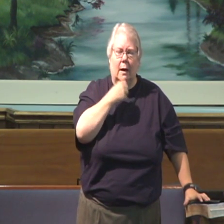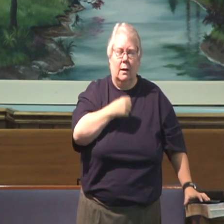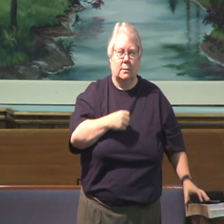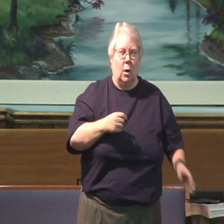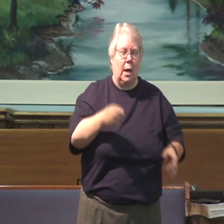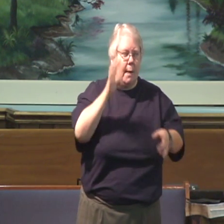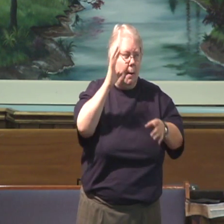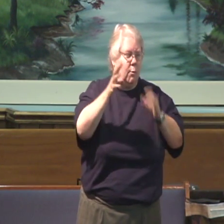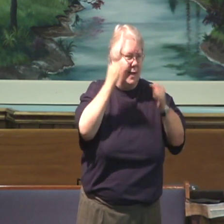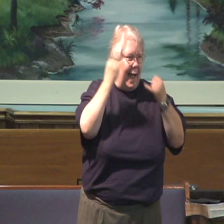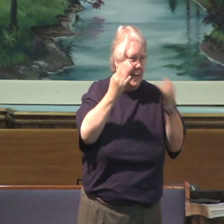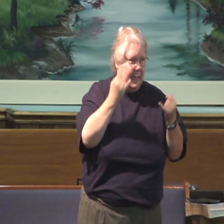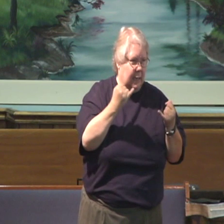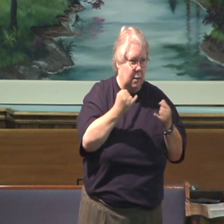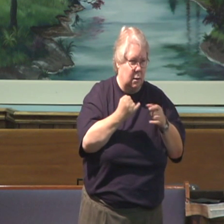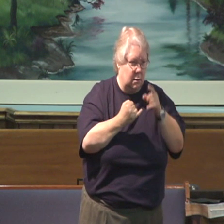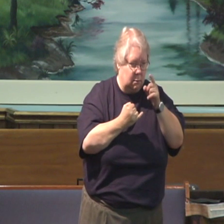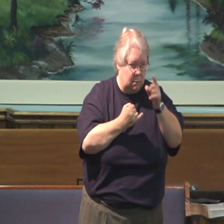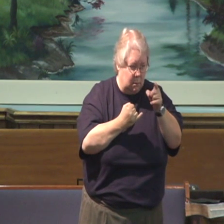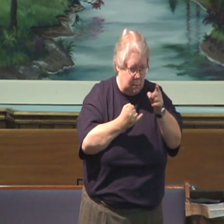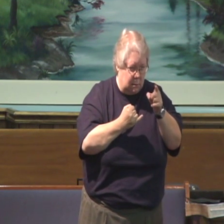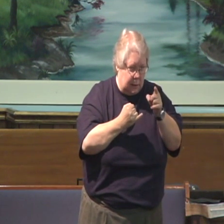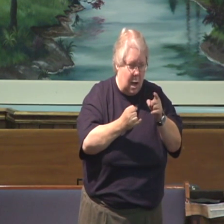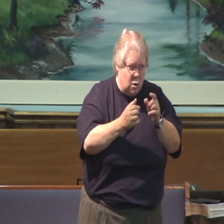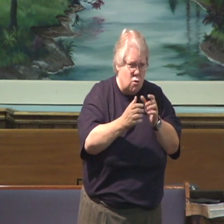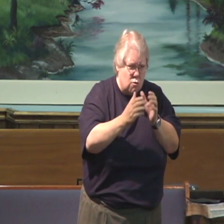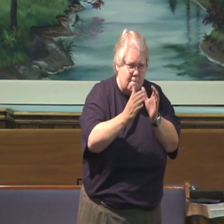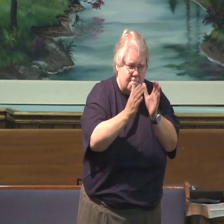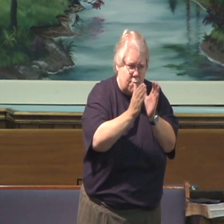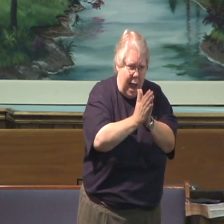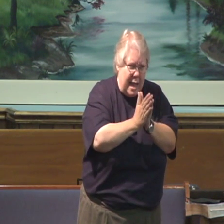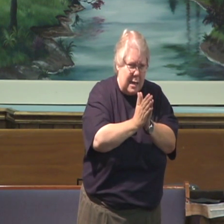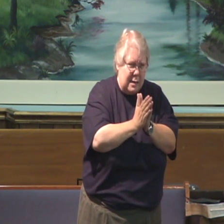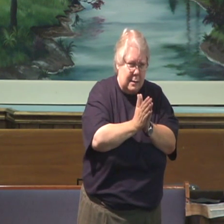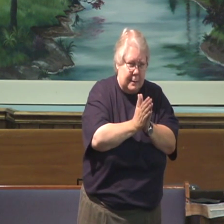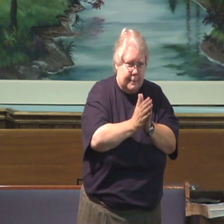Mm. And so I came up with the idea. Can you try?